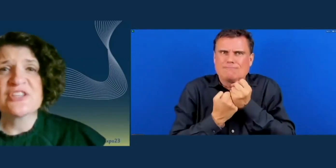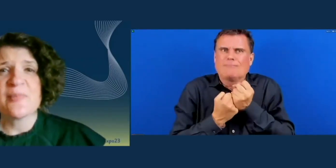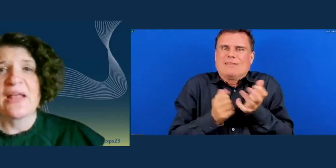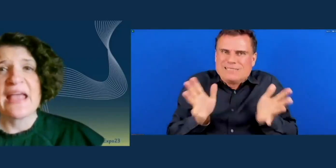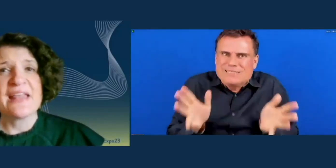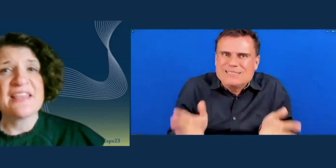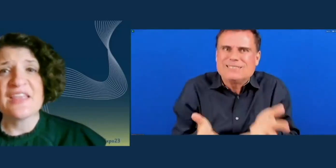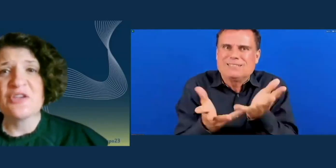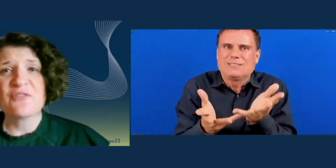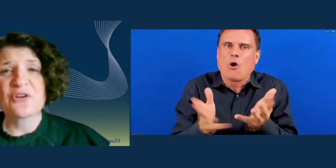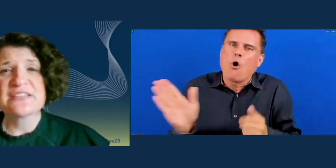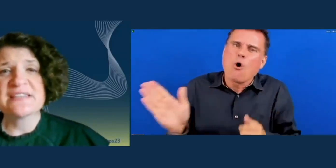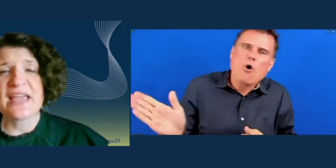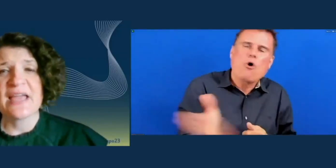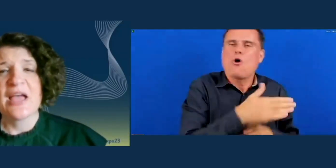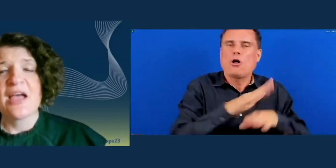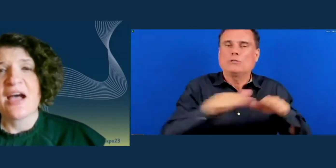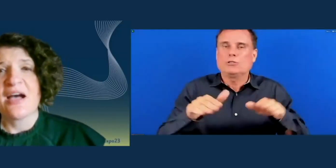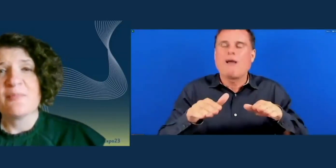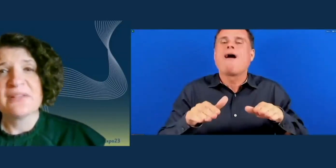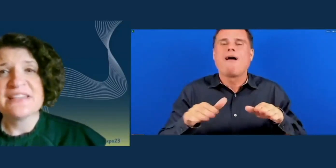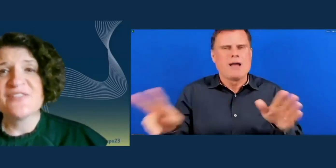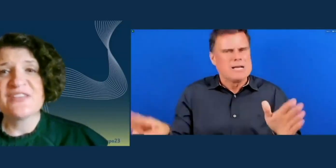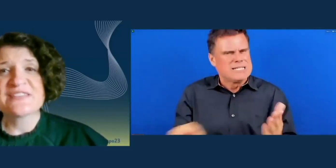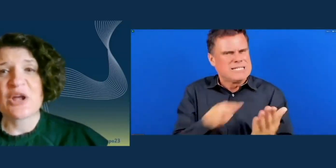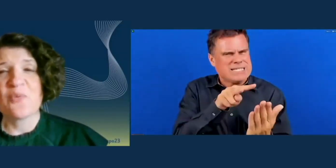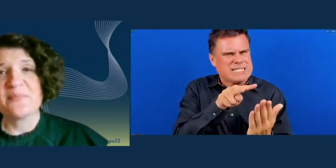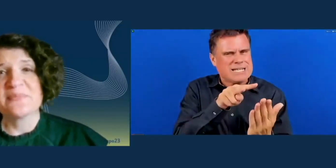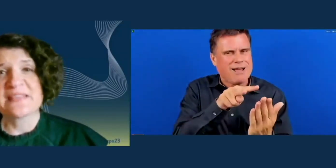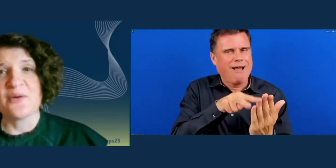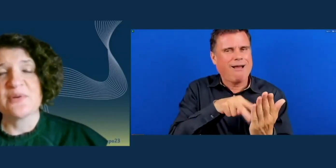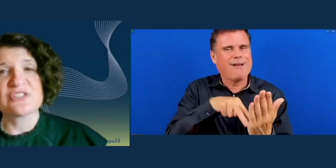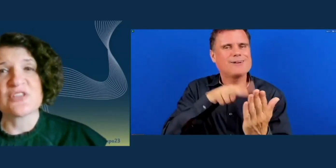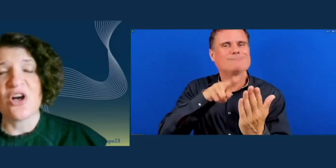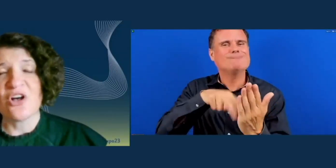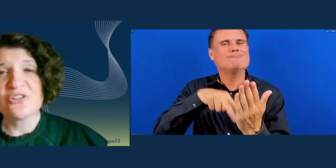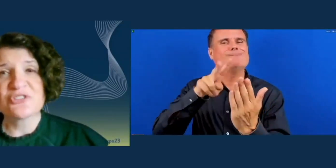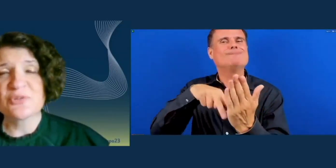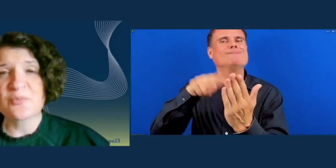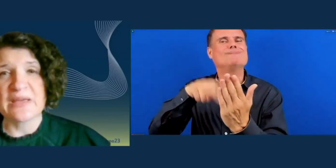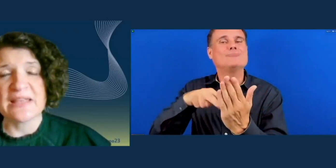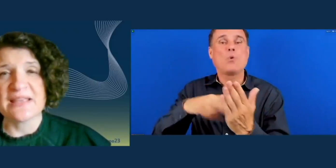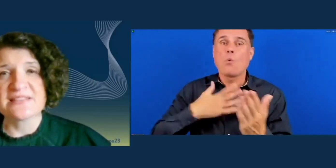information about anything you've heard today, please visit our website, which is